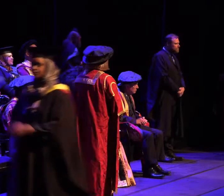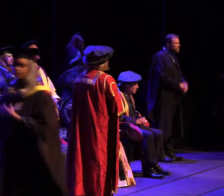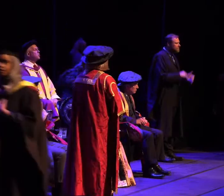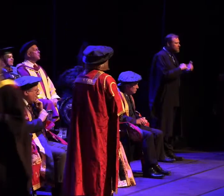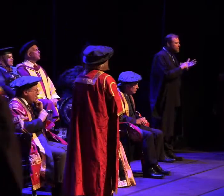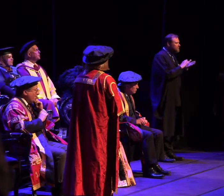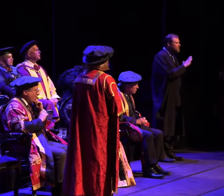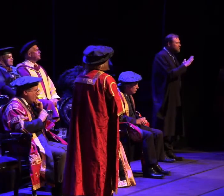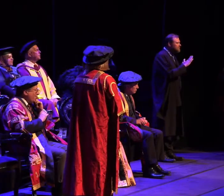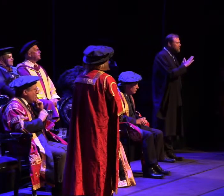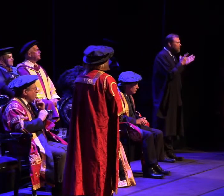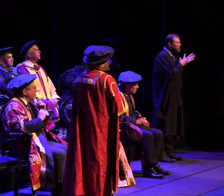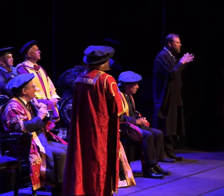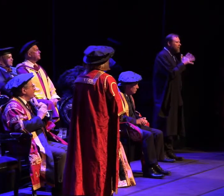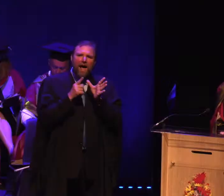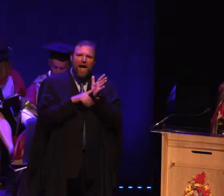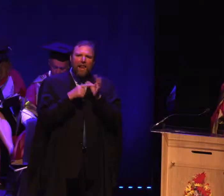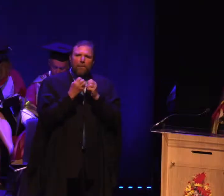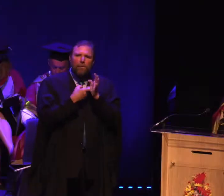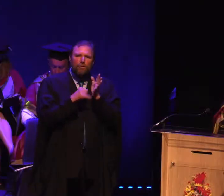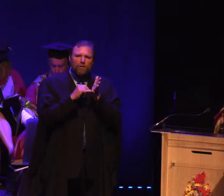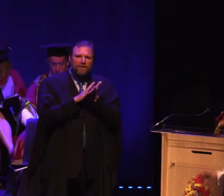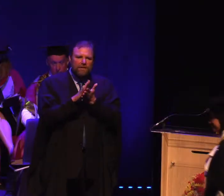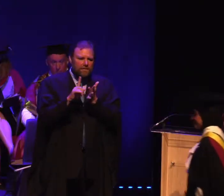Sara Garabsan Alabushi.